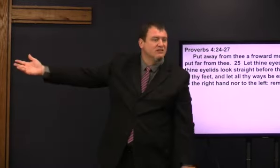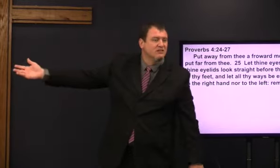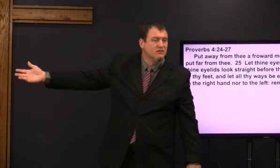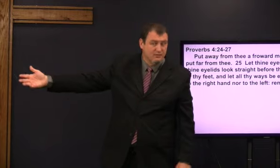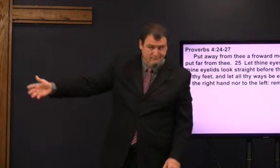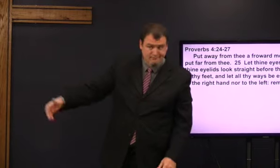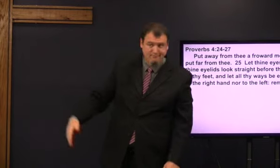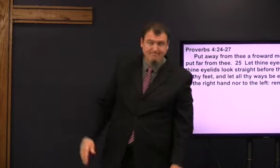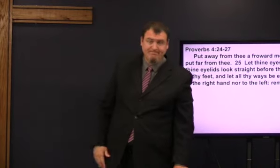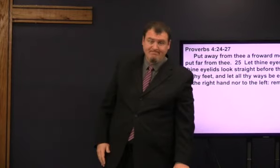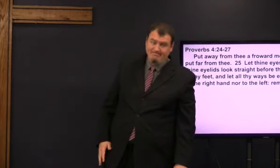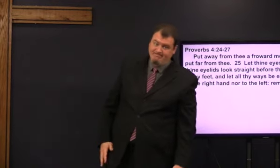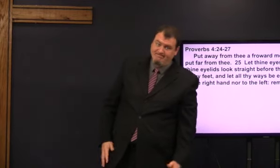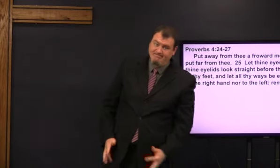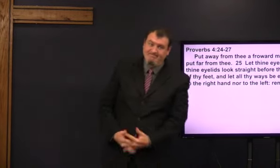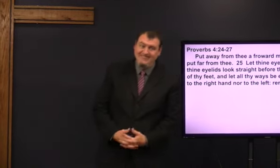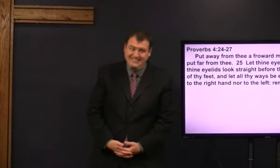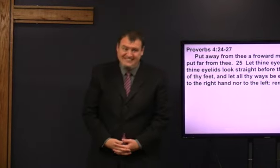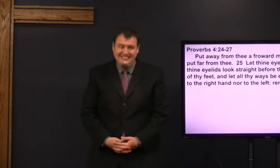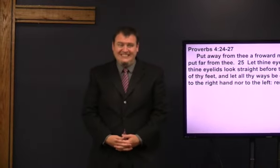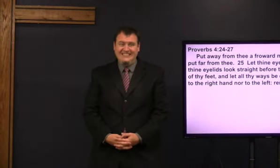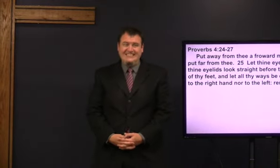And they come back and say, oh man, how much time I wasted.